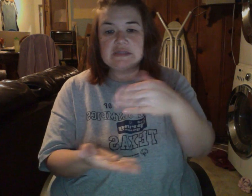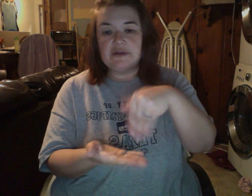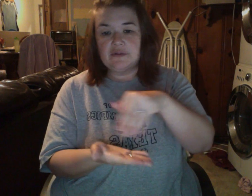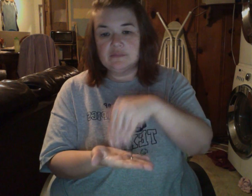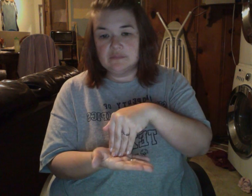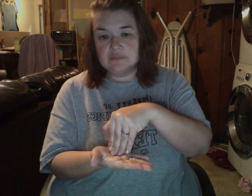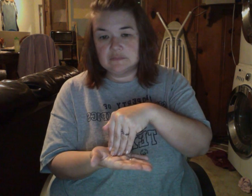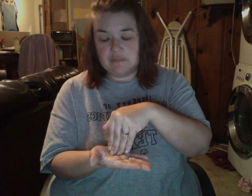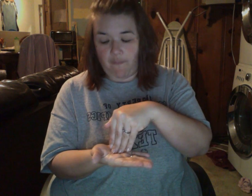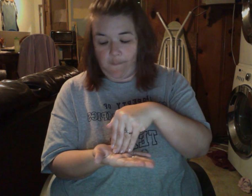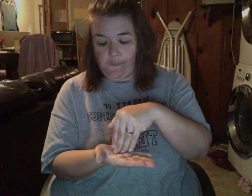center.